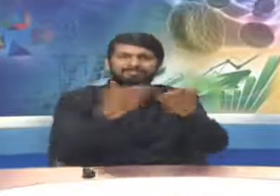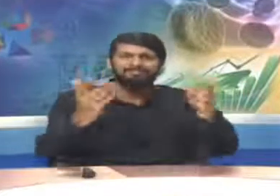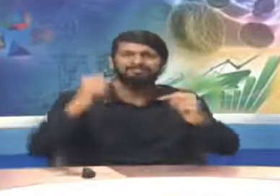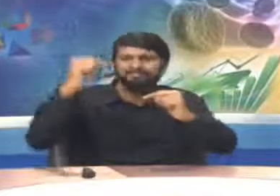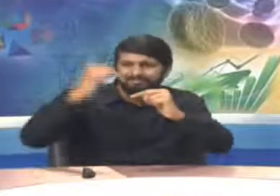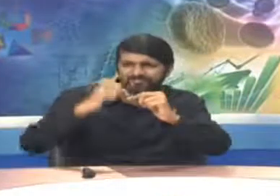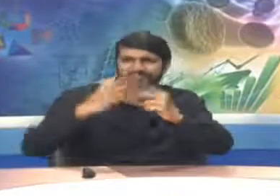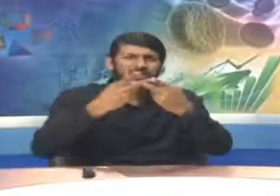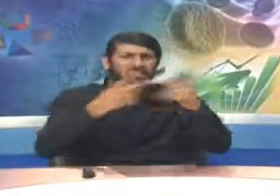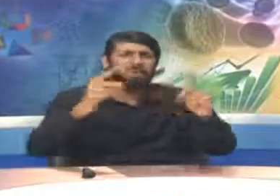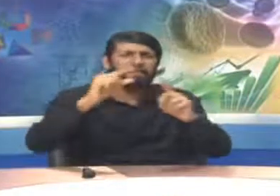decentralization,